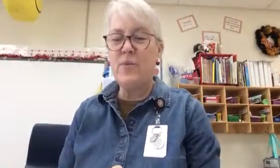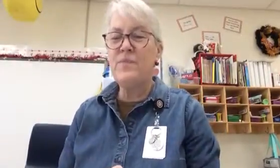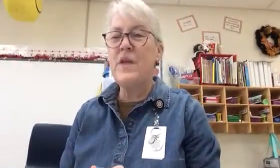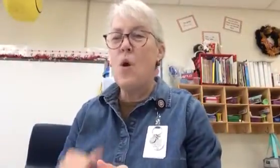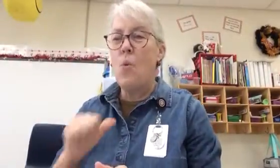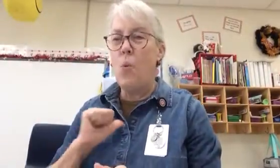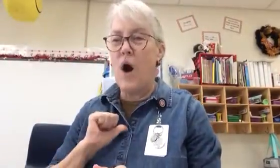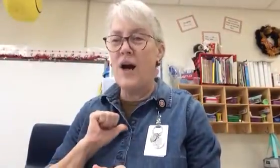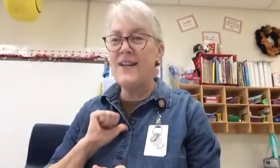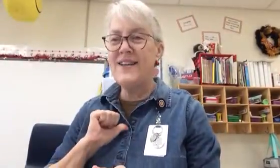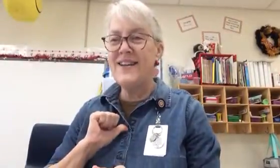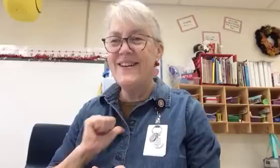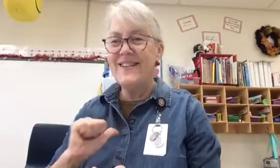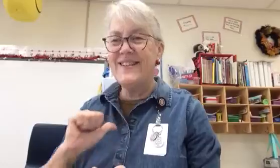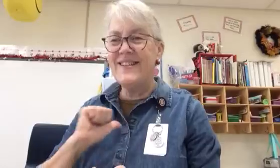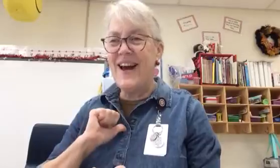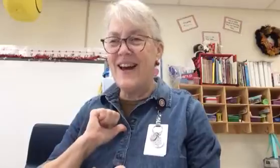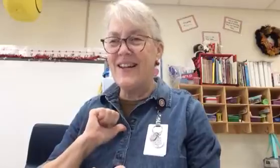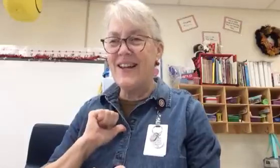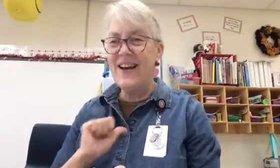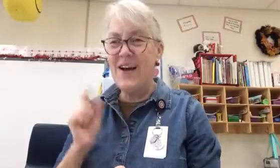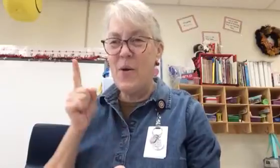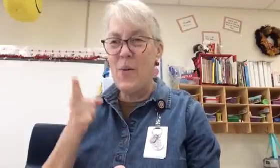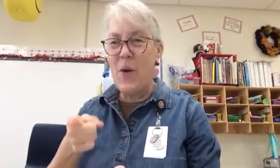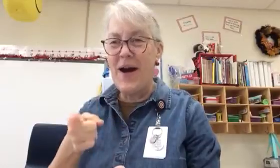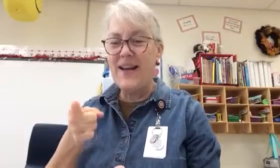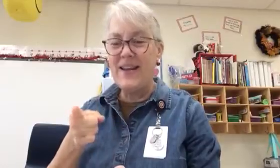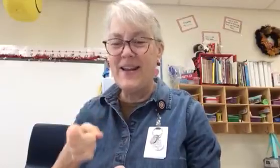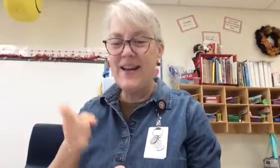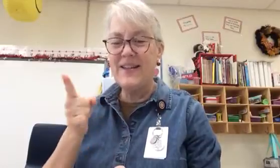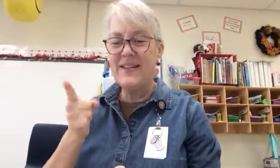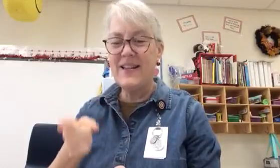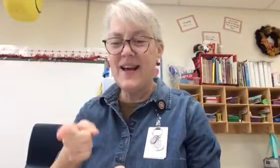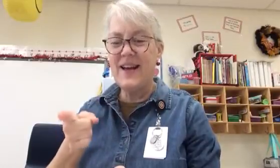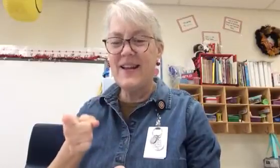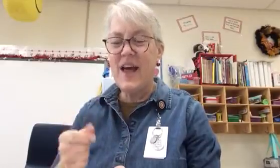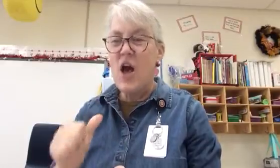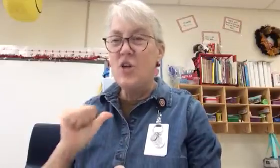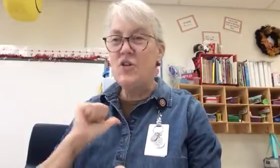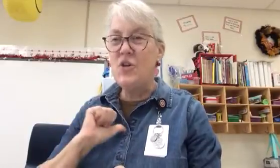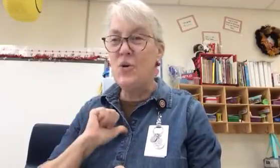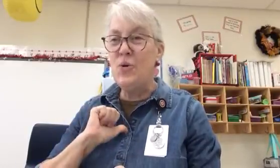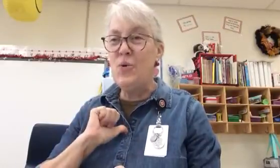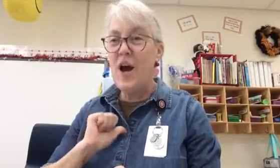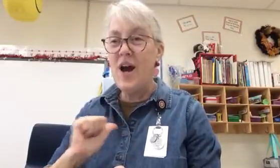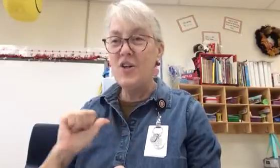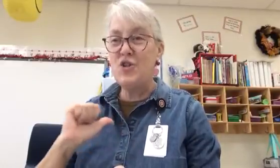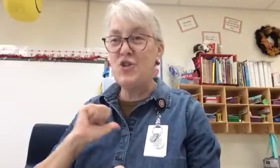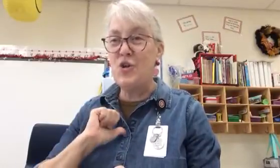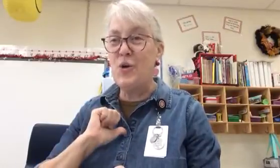one son two shoe